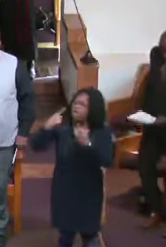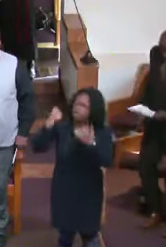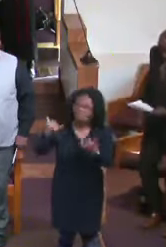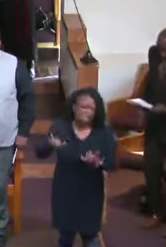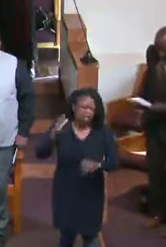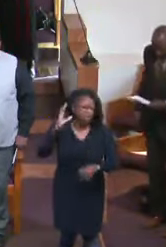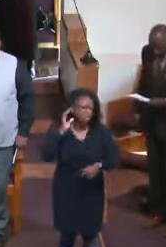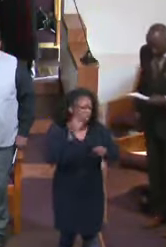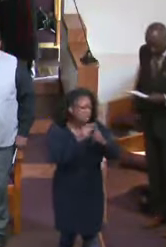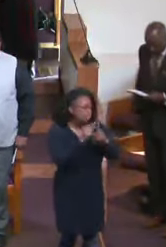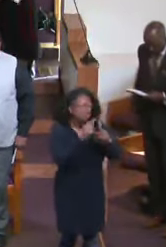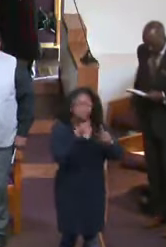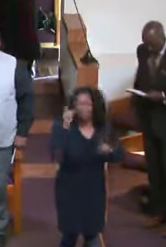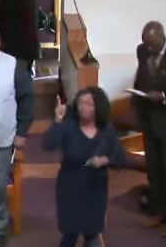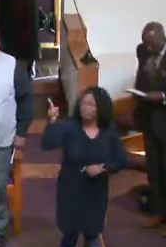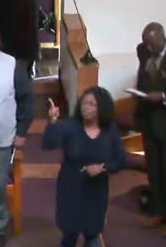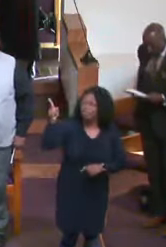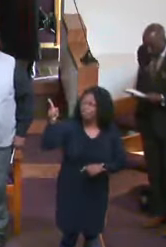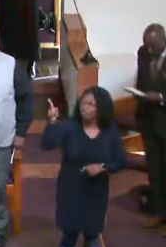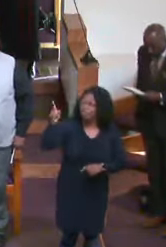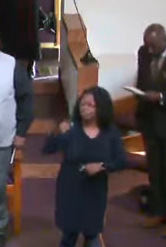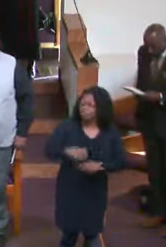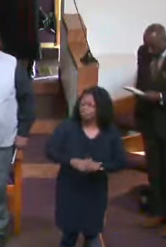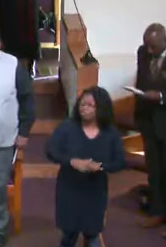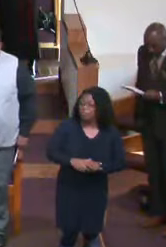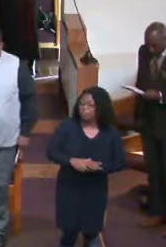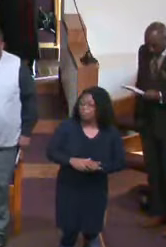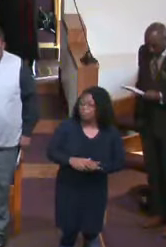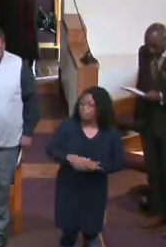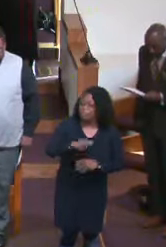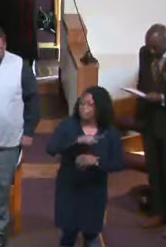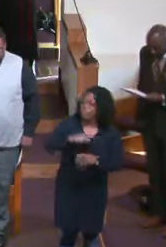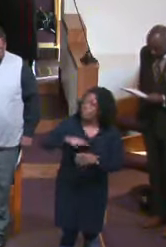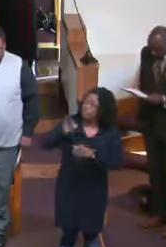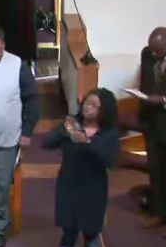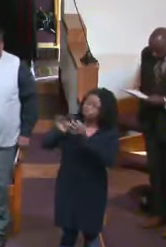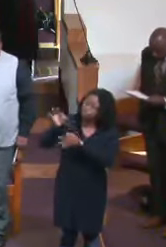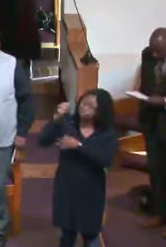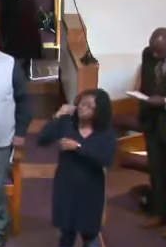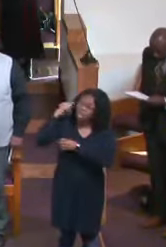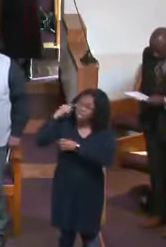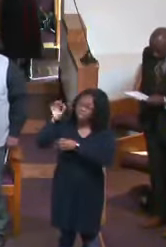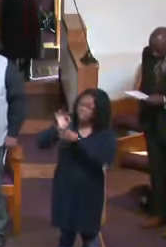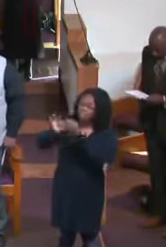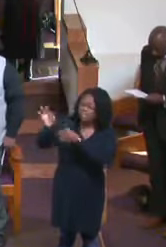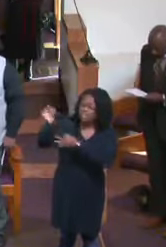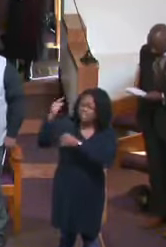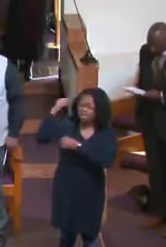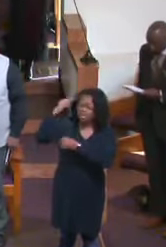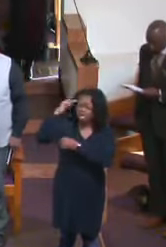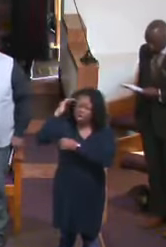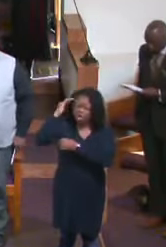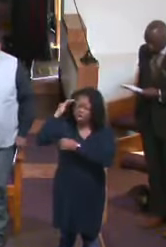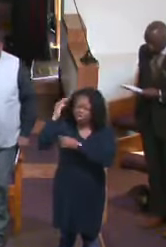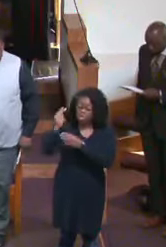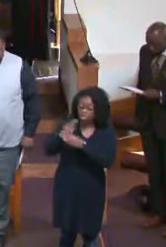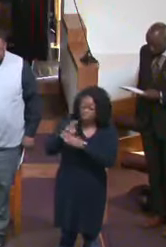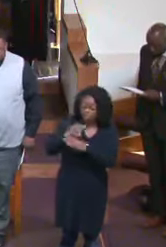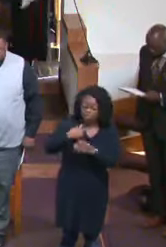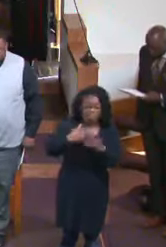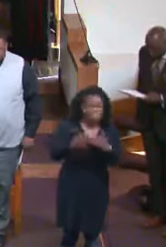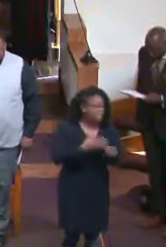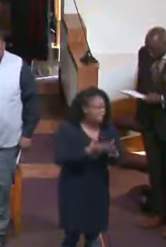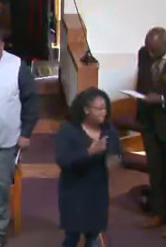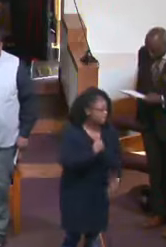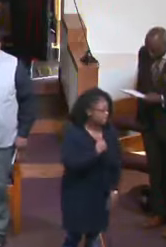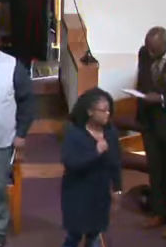Lord. Unless you give us a word, there is no word for us. So, Lord, I'm asking you to take my mind and think your thoughts. Take my words and be your words, Lord. Use me in